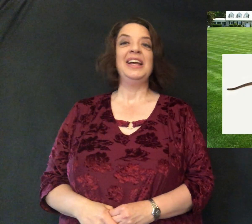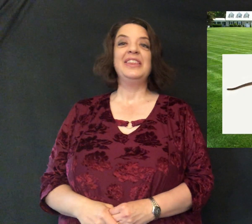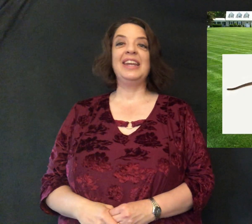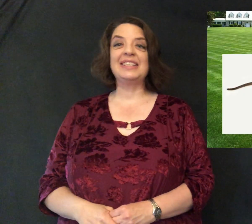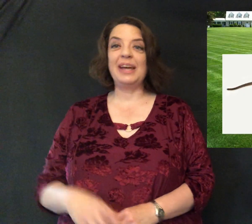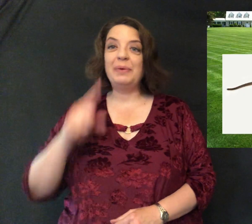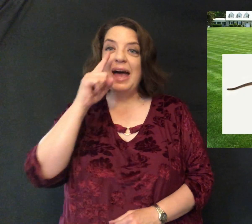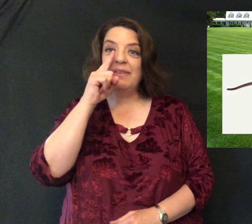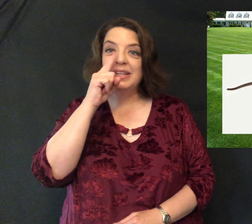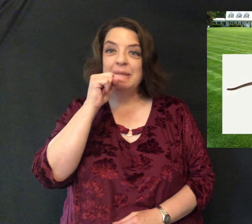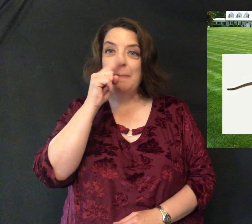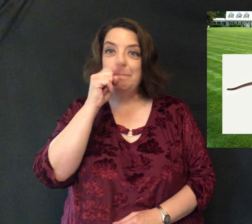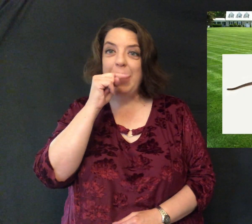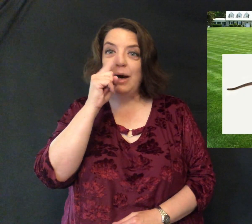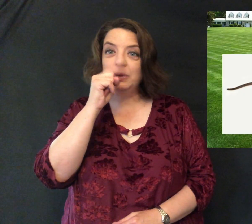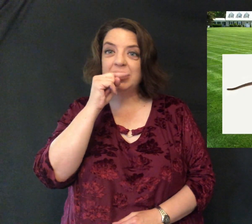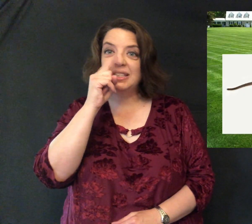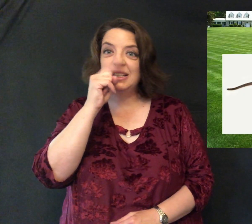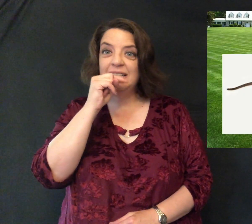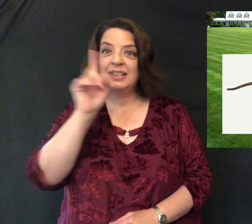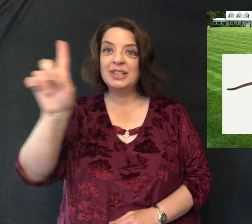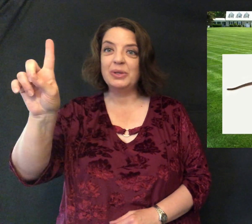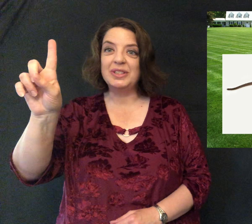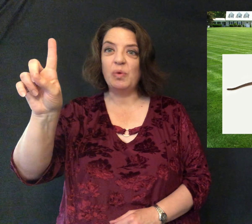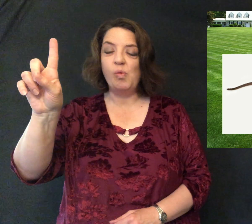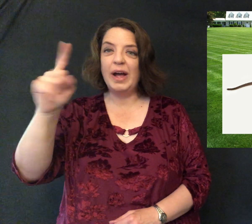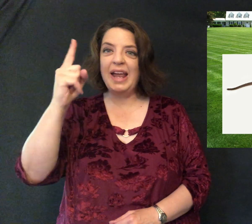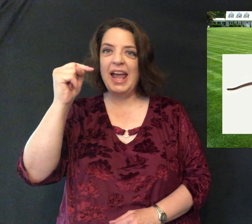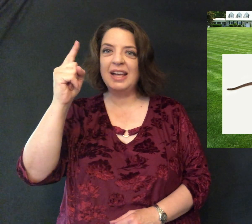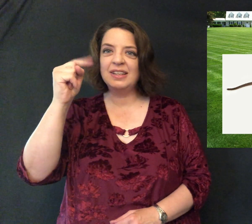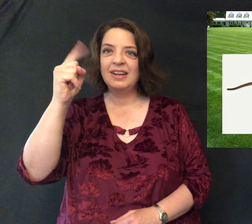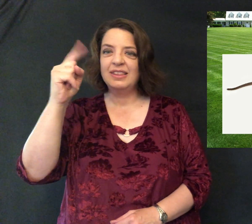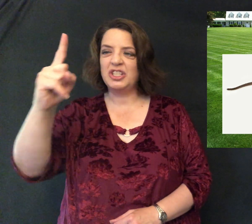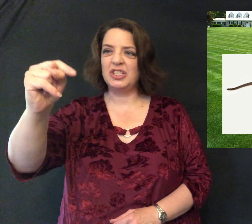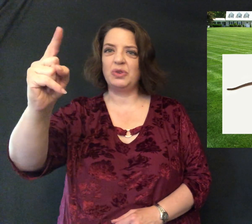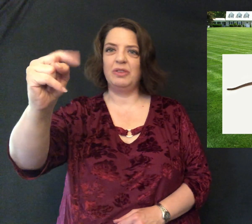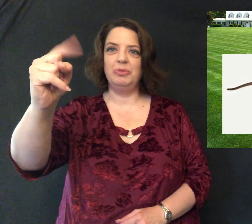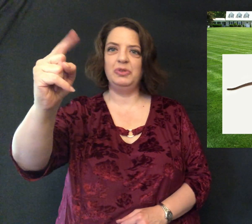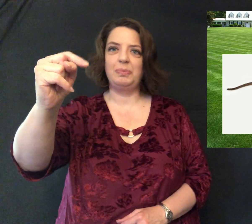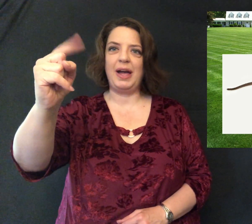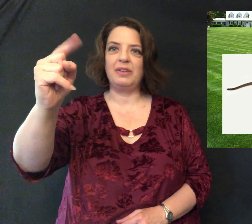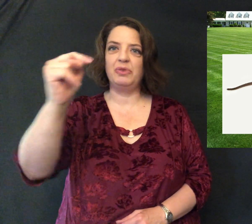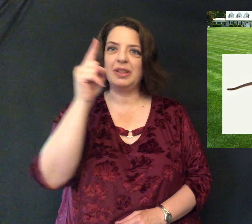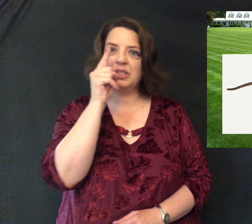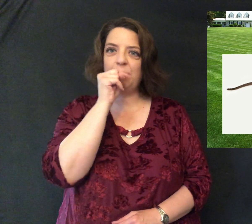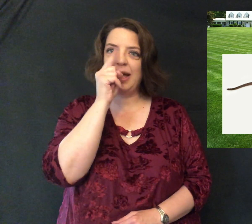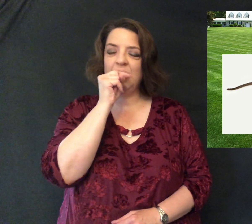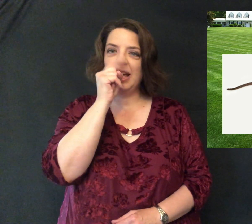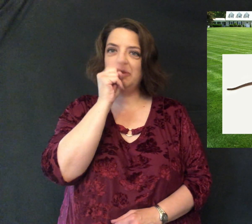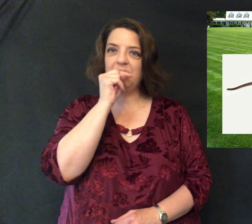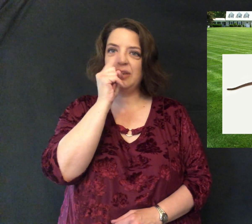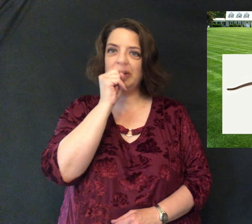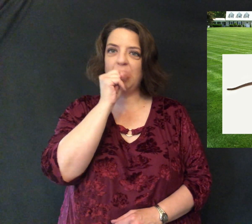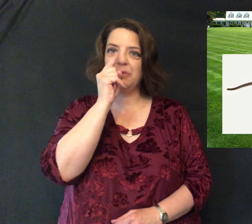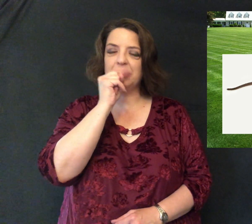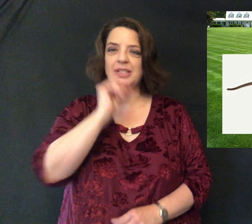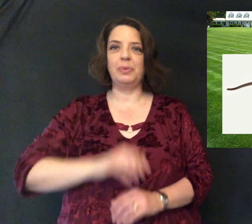The next sign we have is mouse. So it's a one hand that just sort of moves back and forth this way in front of your nose because the way their